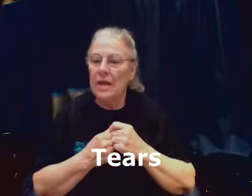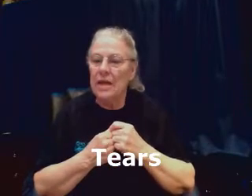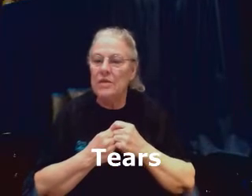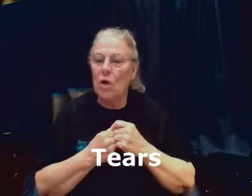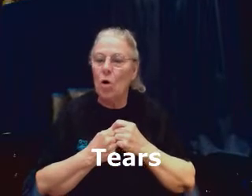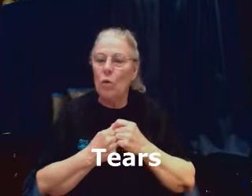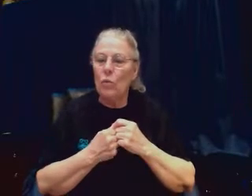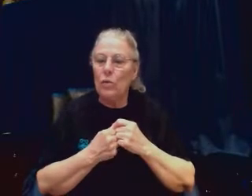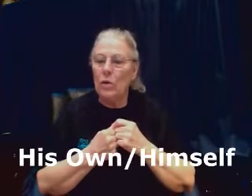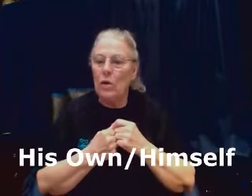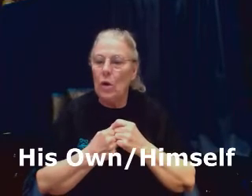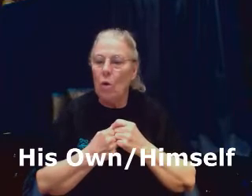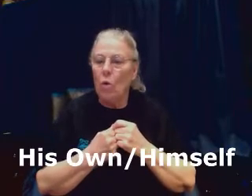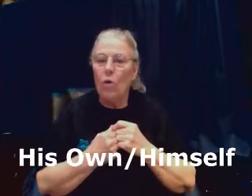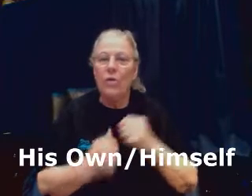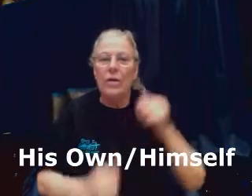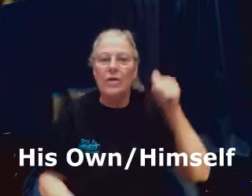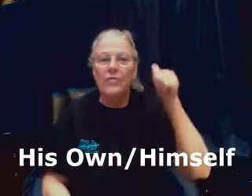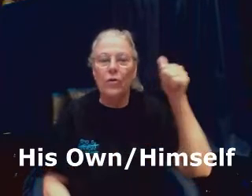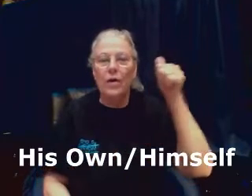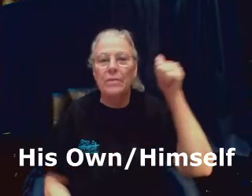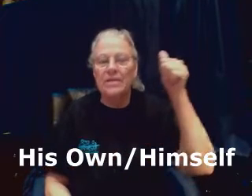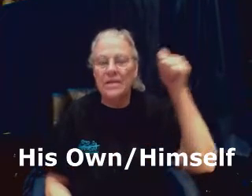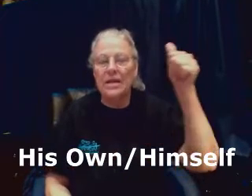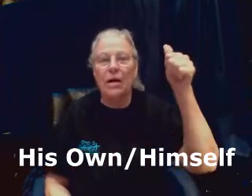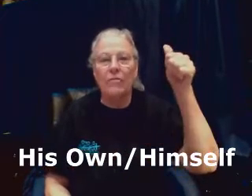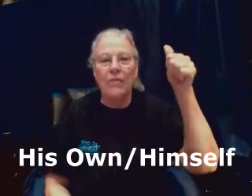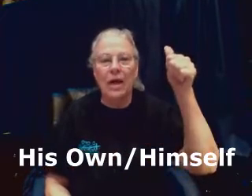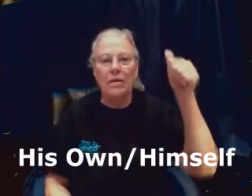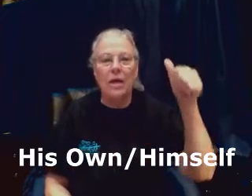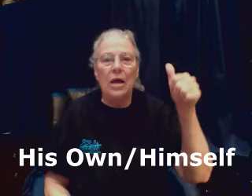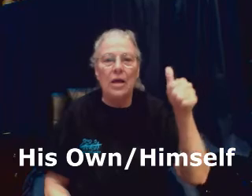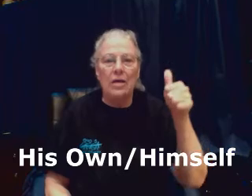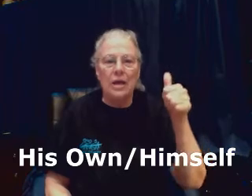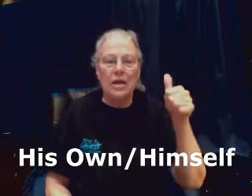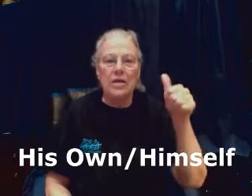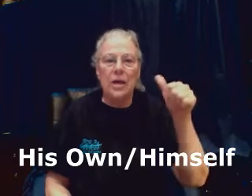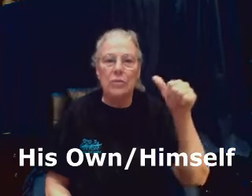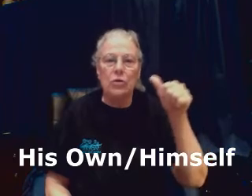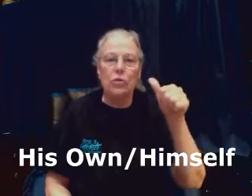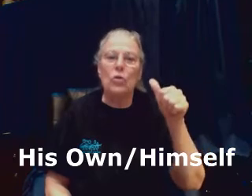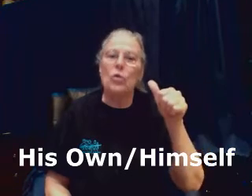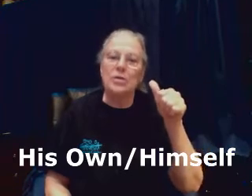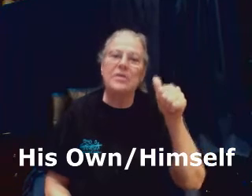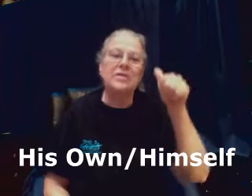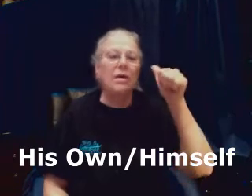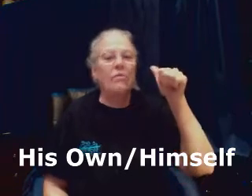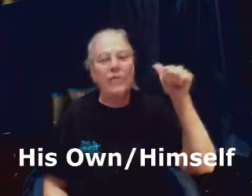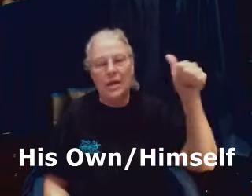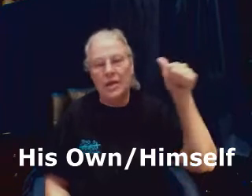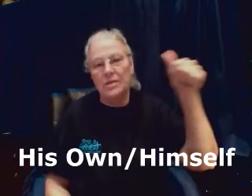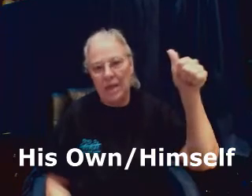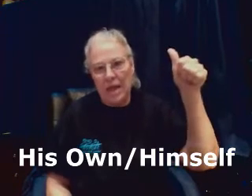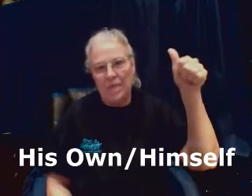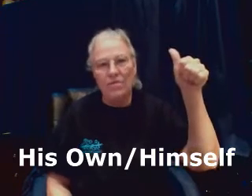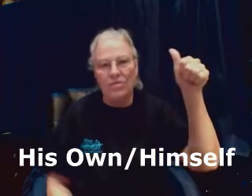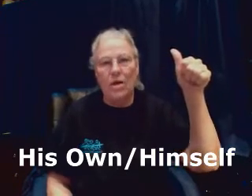His own, or for himself. And anytime you do the word self, it is a